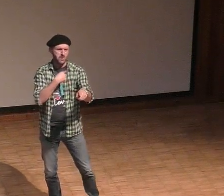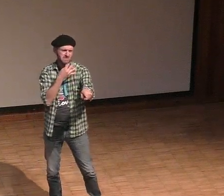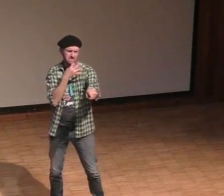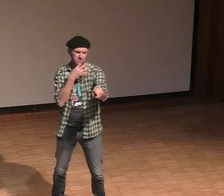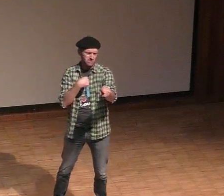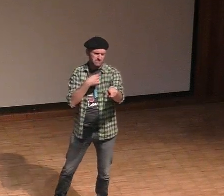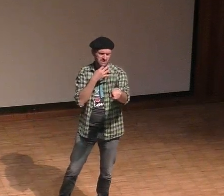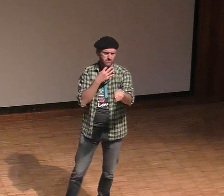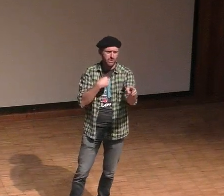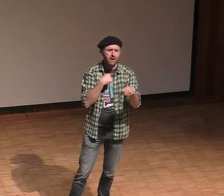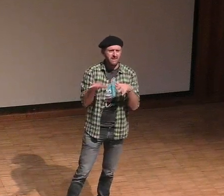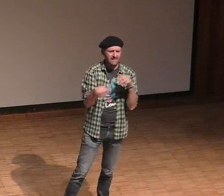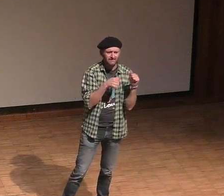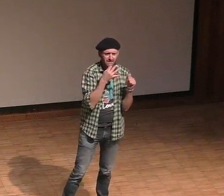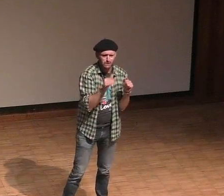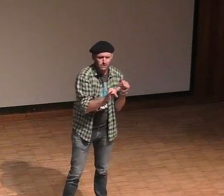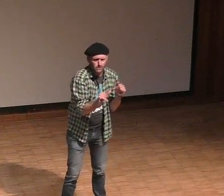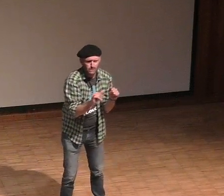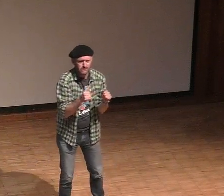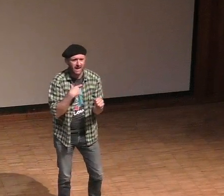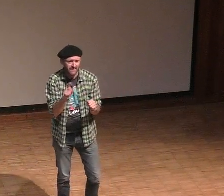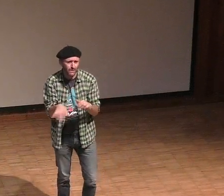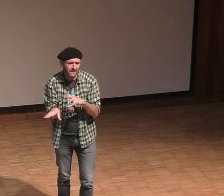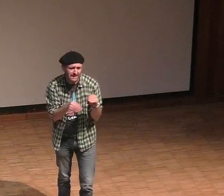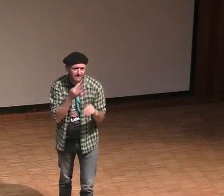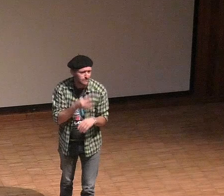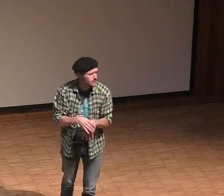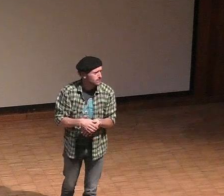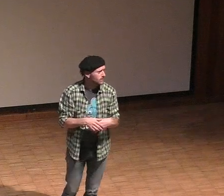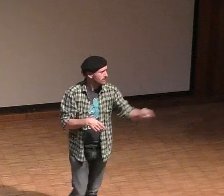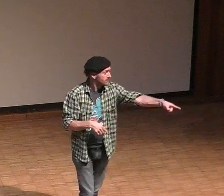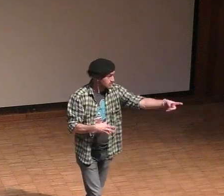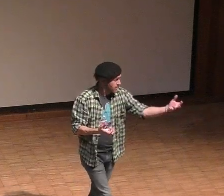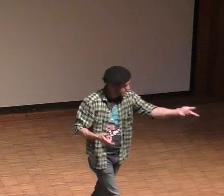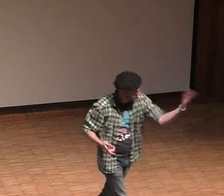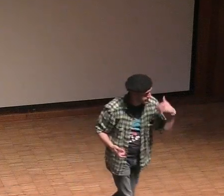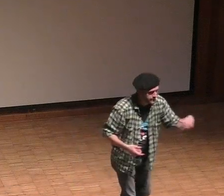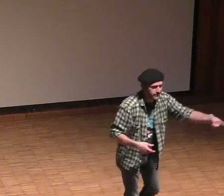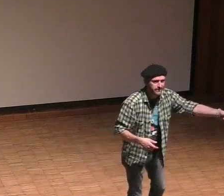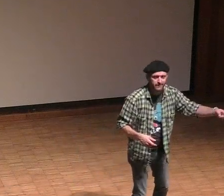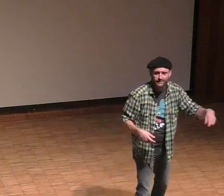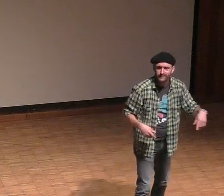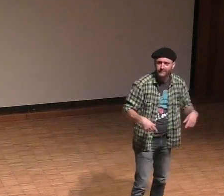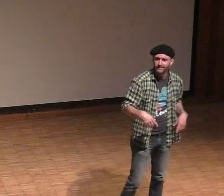Come on. I'm leaving soon too. I have to leave soon, so.